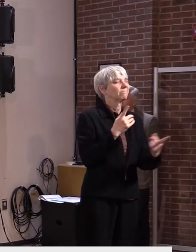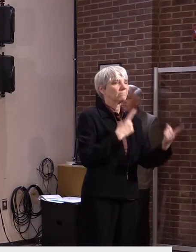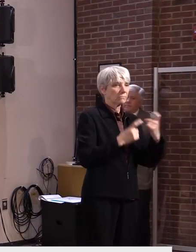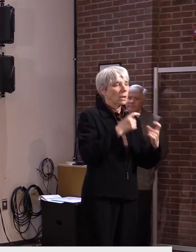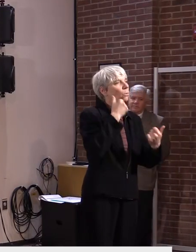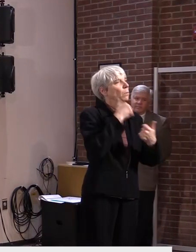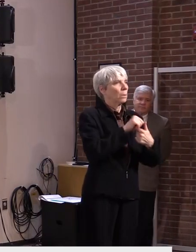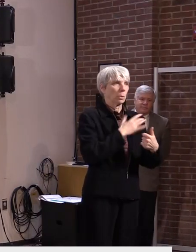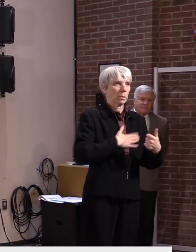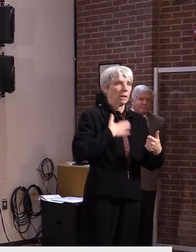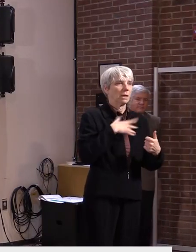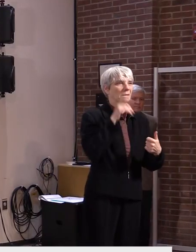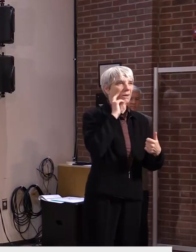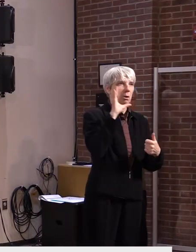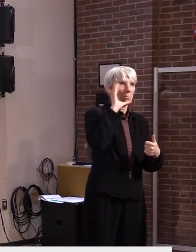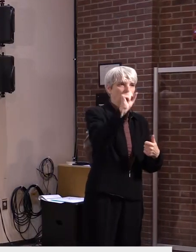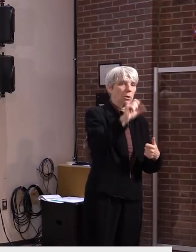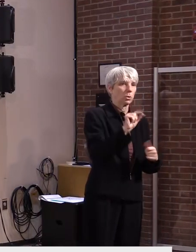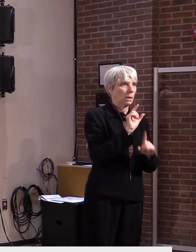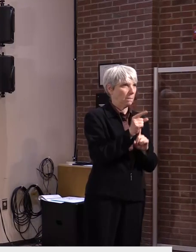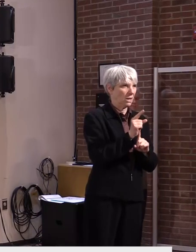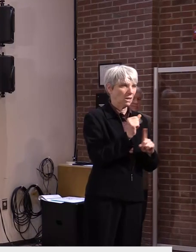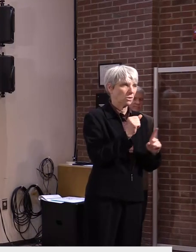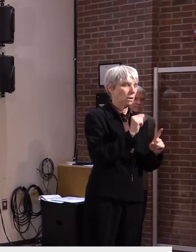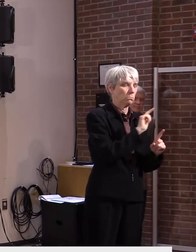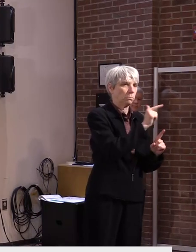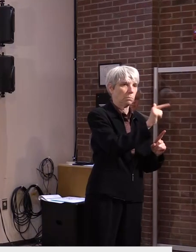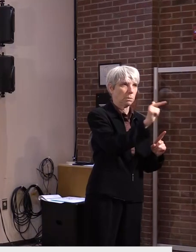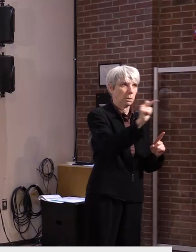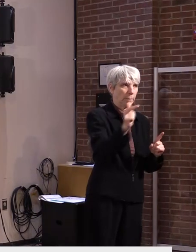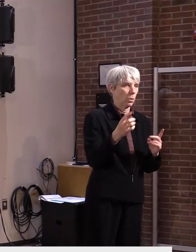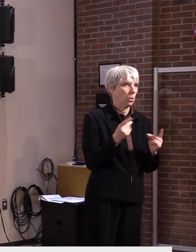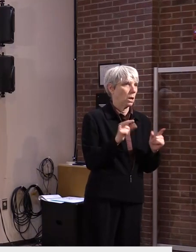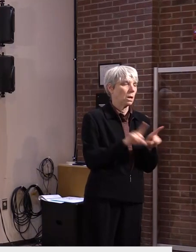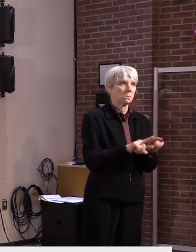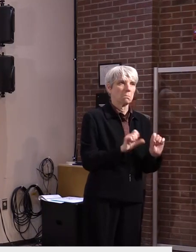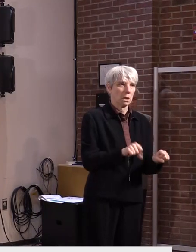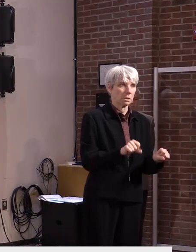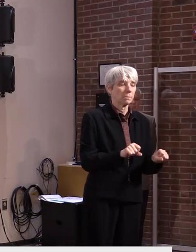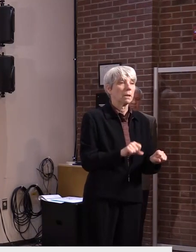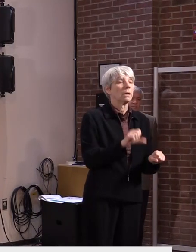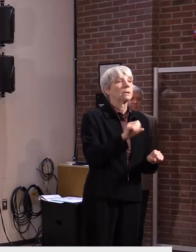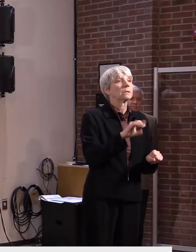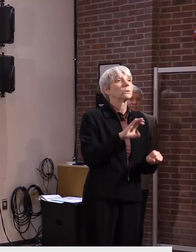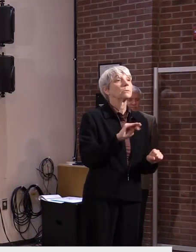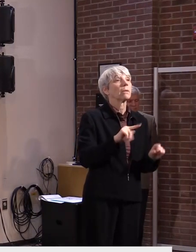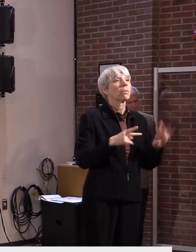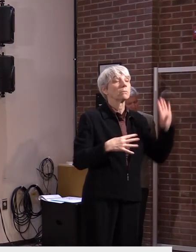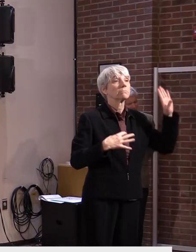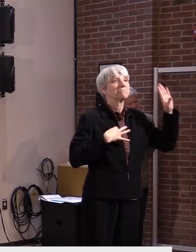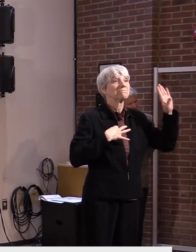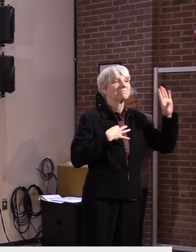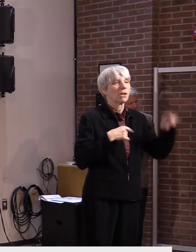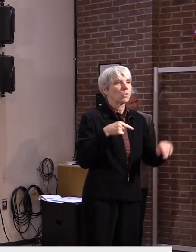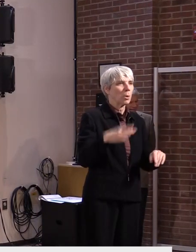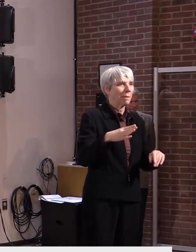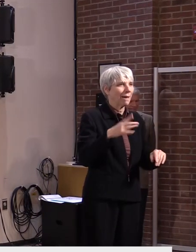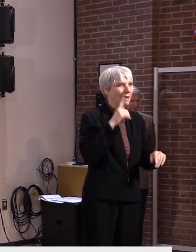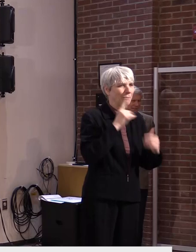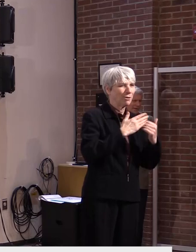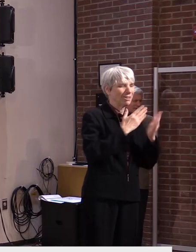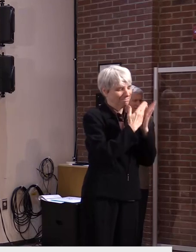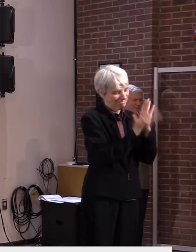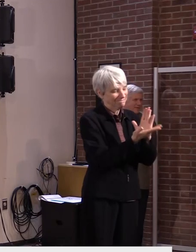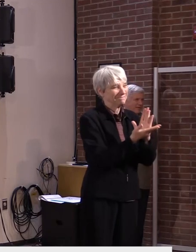in about 20 minutes. We'll try to get through as many people as possible, but Secretary Smith volunteered to quarterback for the rest of the